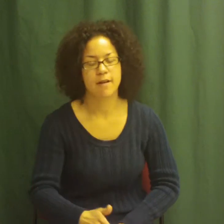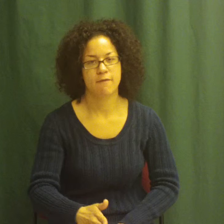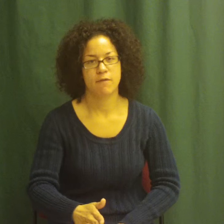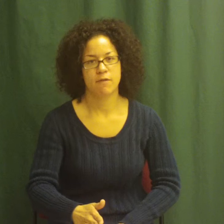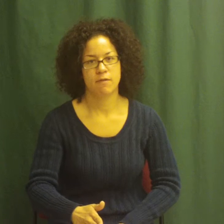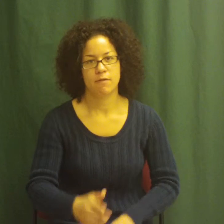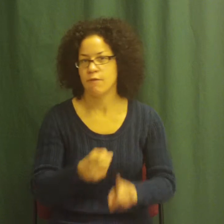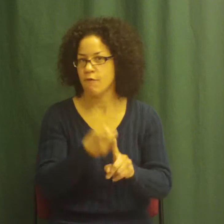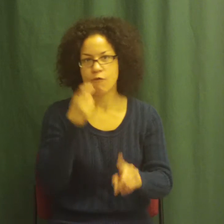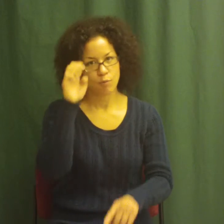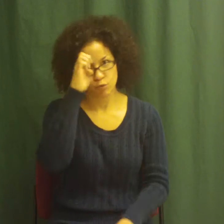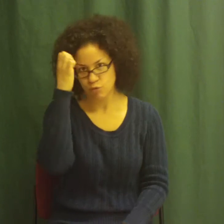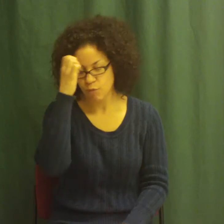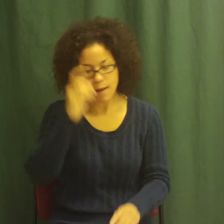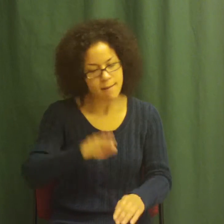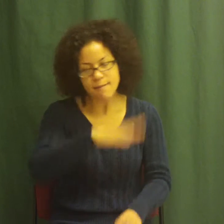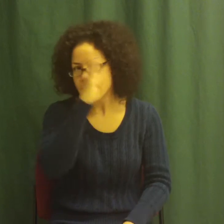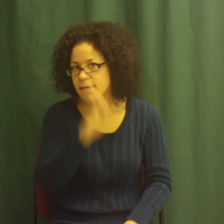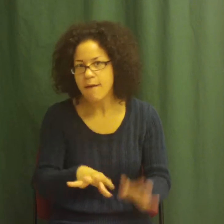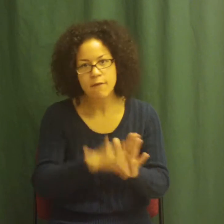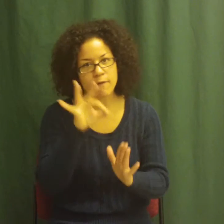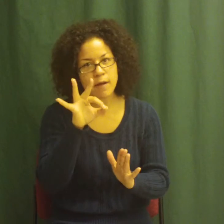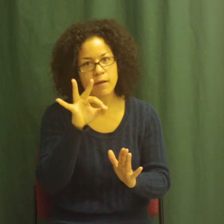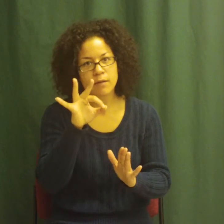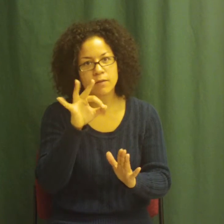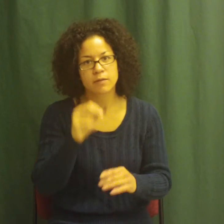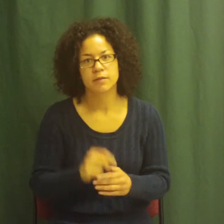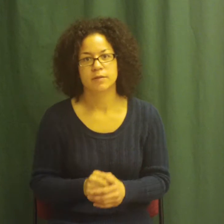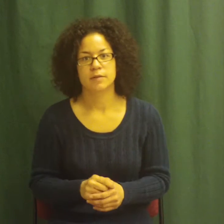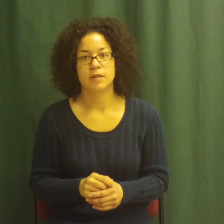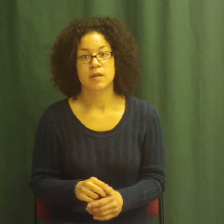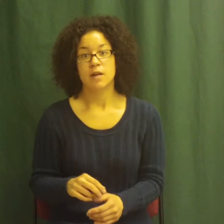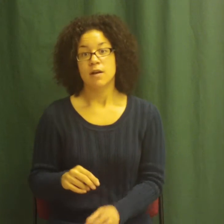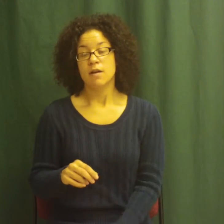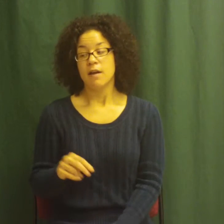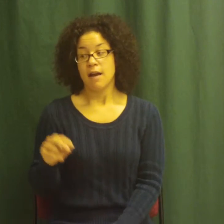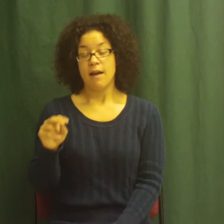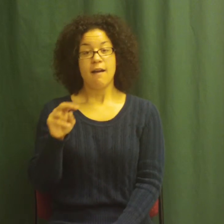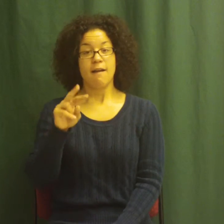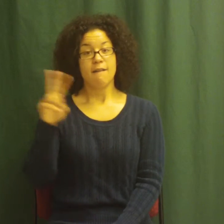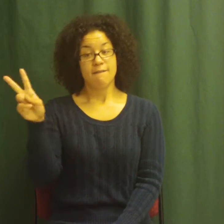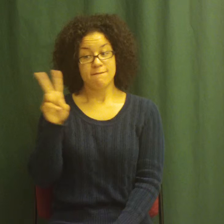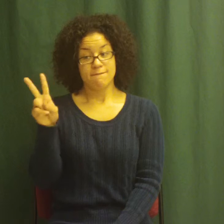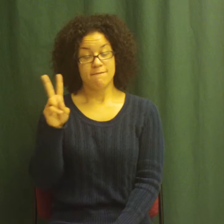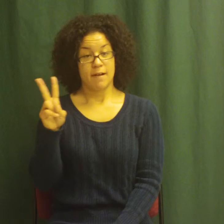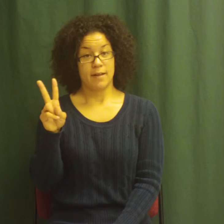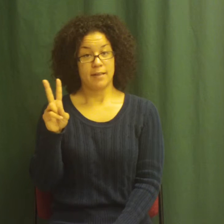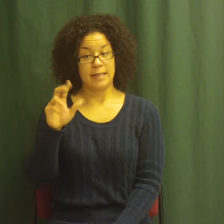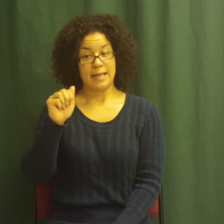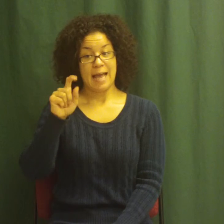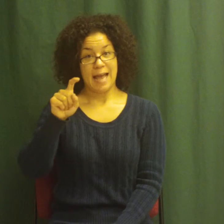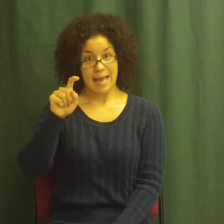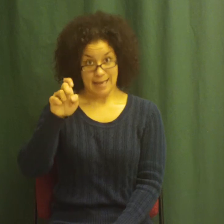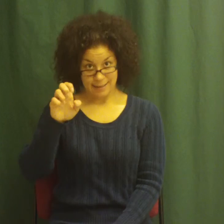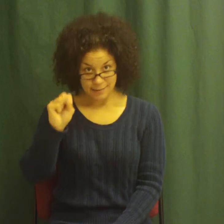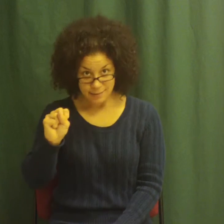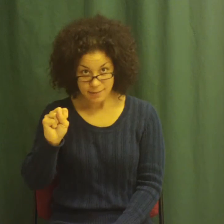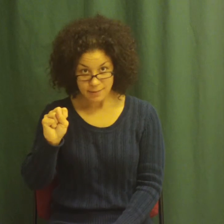Viking axes were light and used single-handed. The most common weapons found on Viking